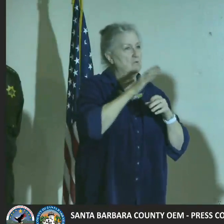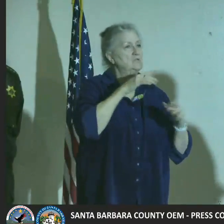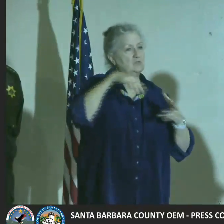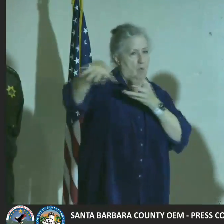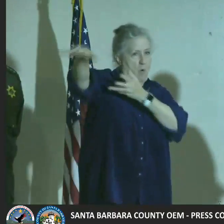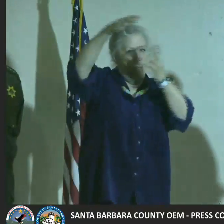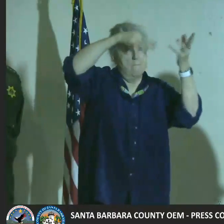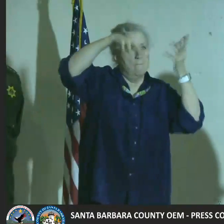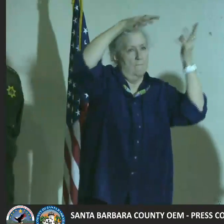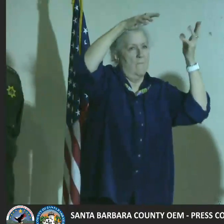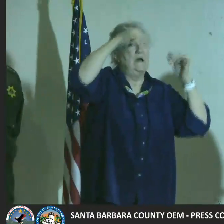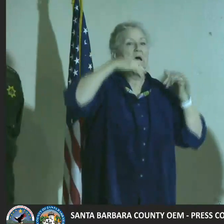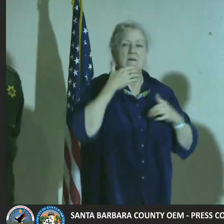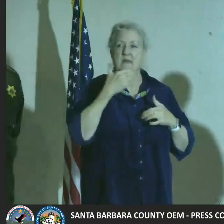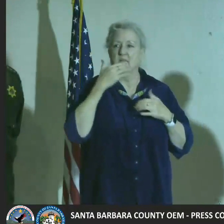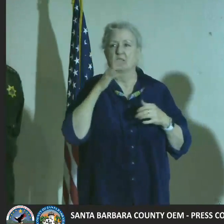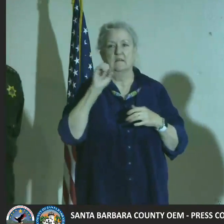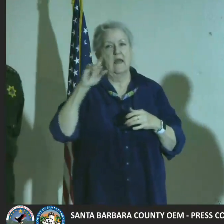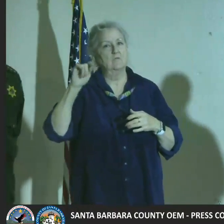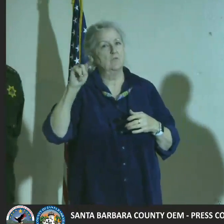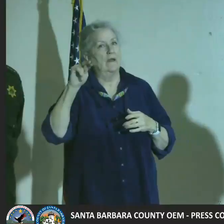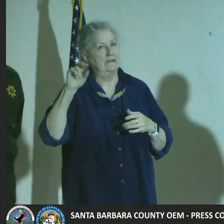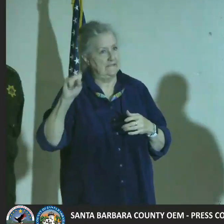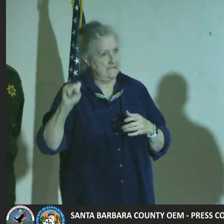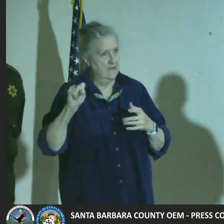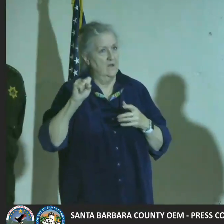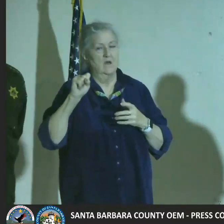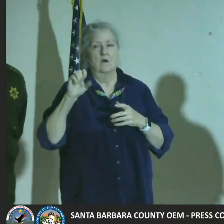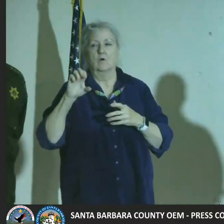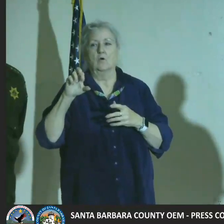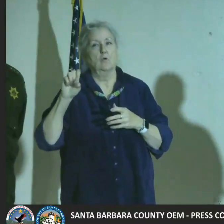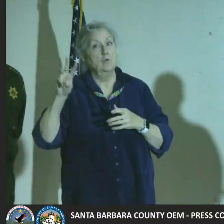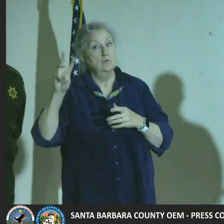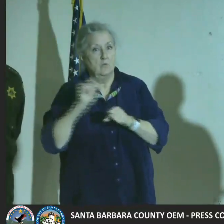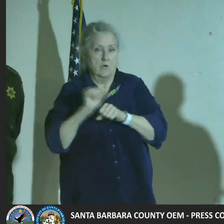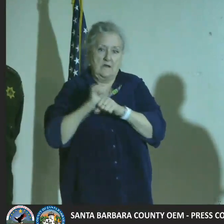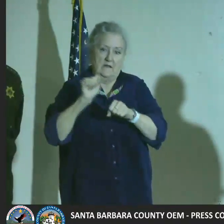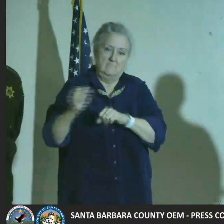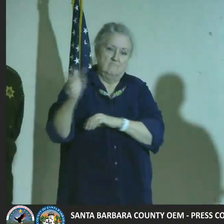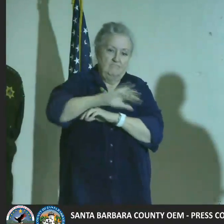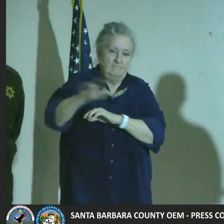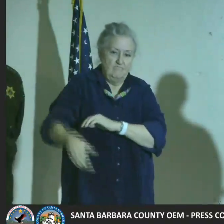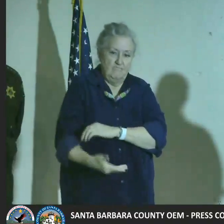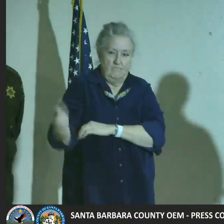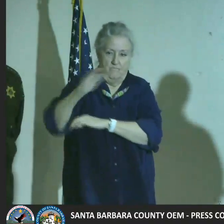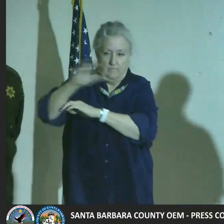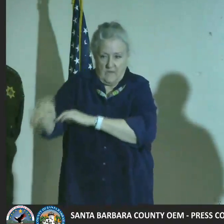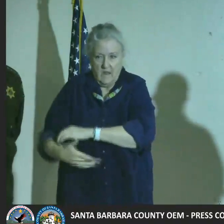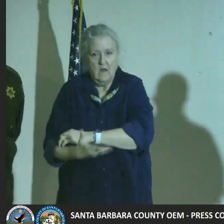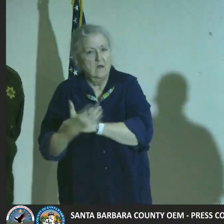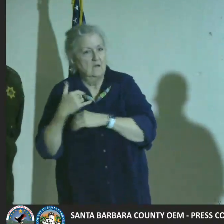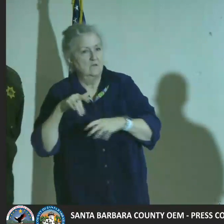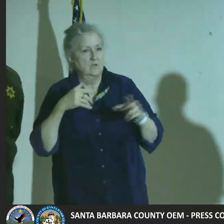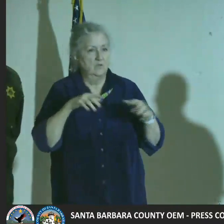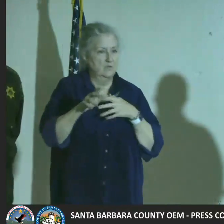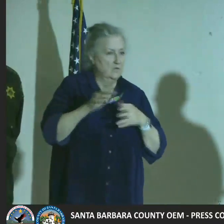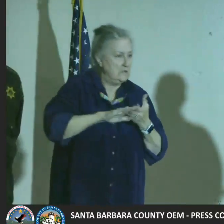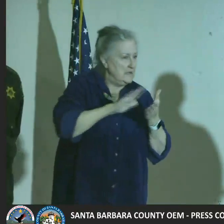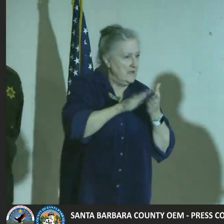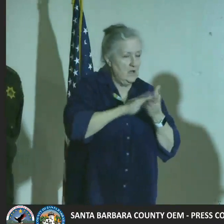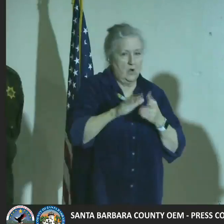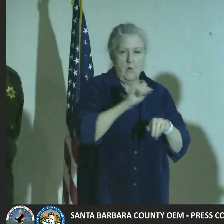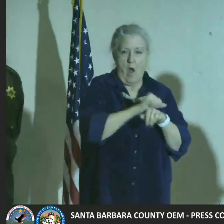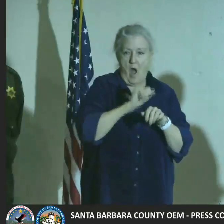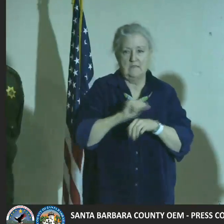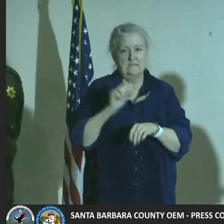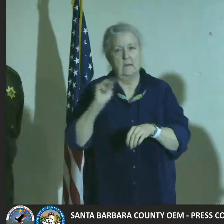We're very thankful that Caltrans crews were working around the clock to put out advisory signs and declare any rocks and mud that